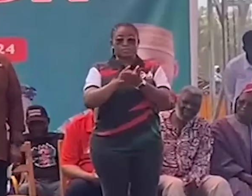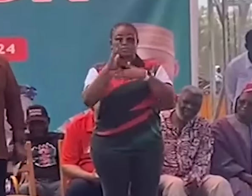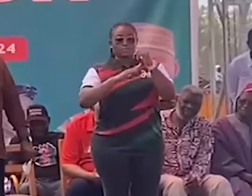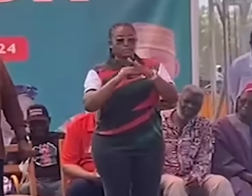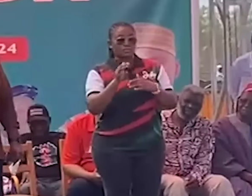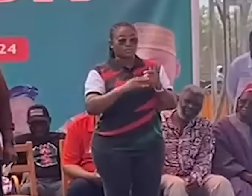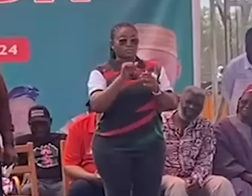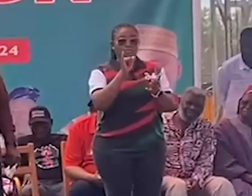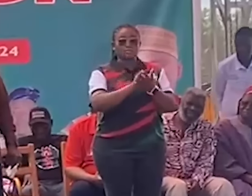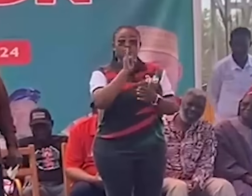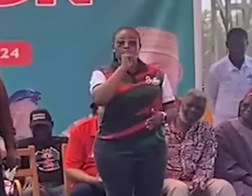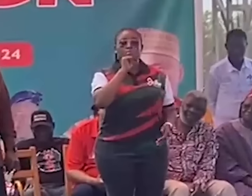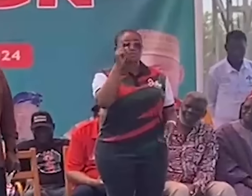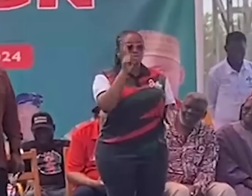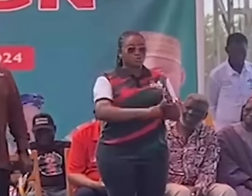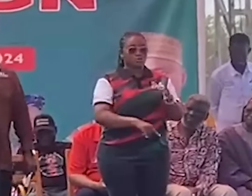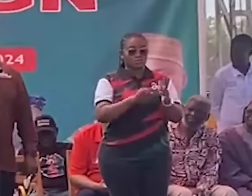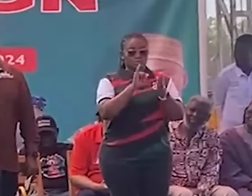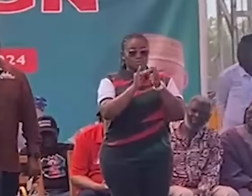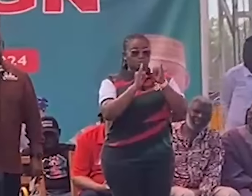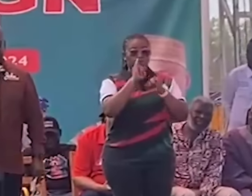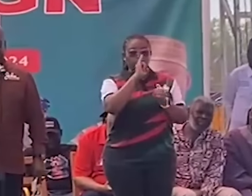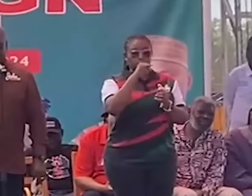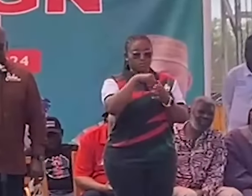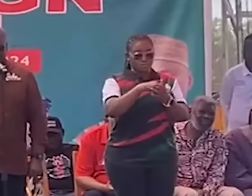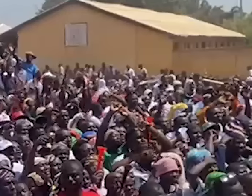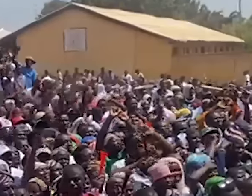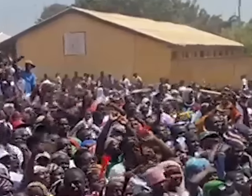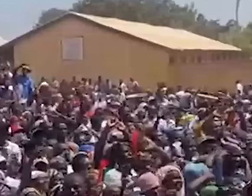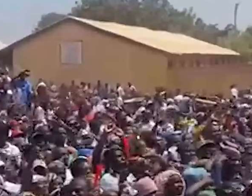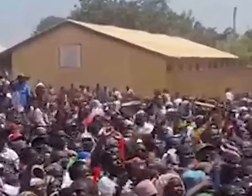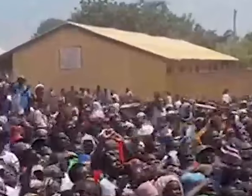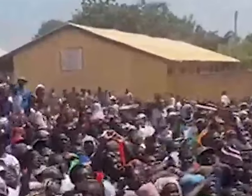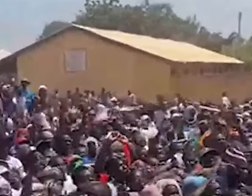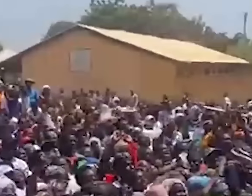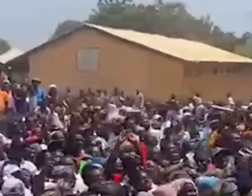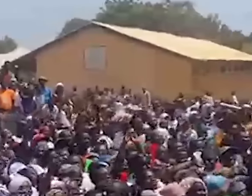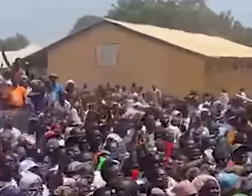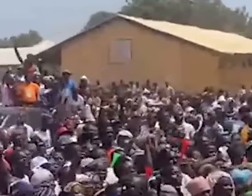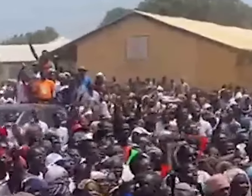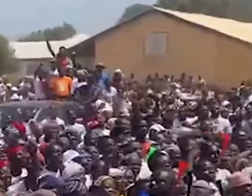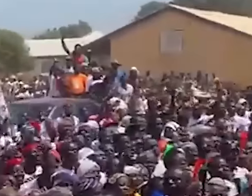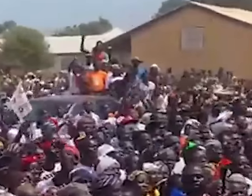build. That is not what the issue is in Ghana today.